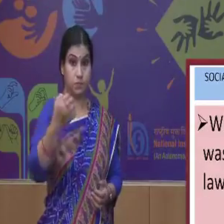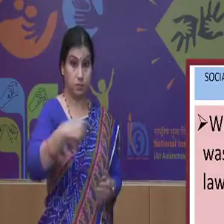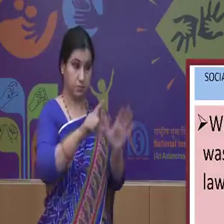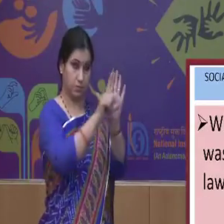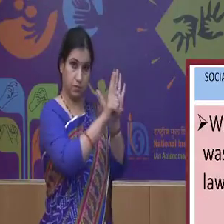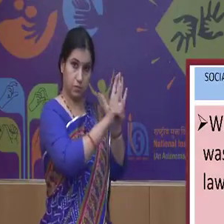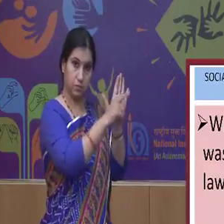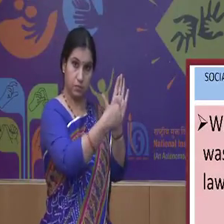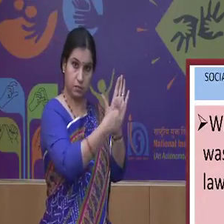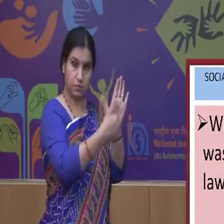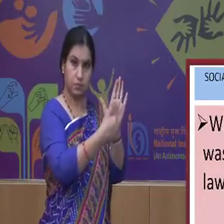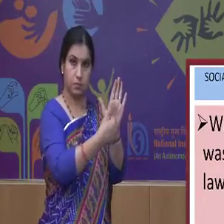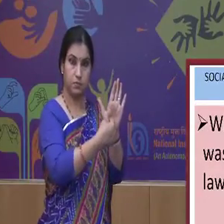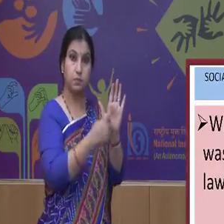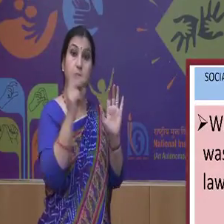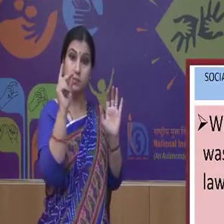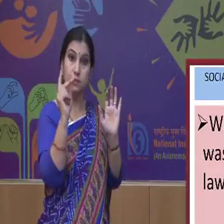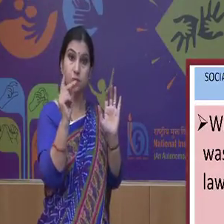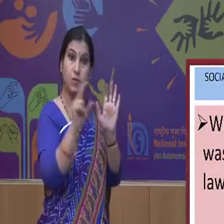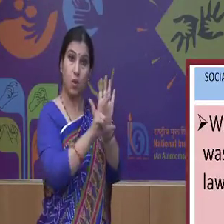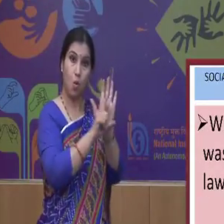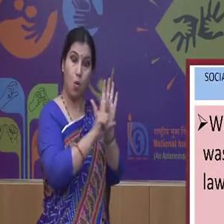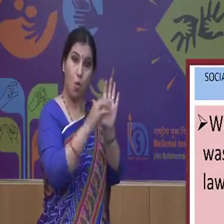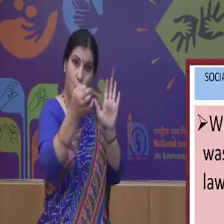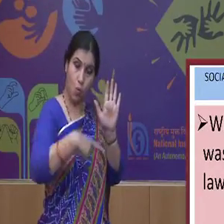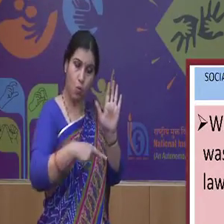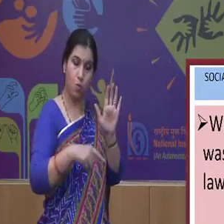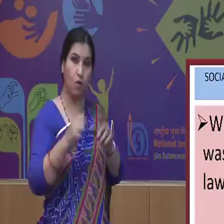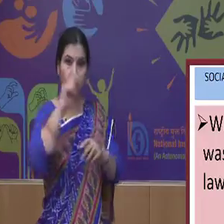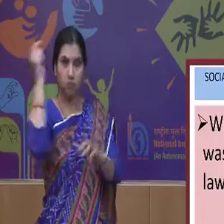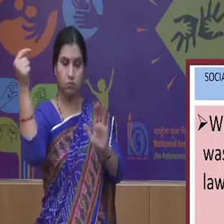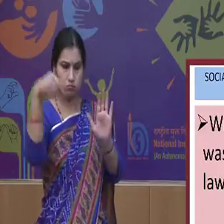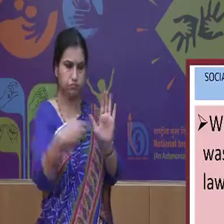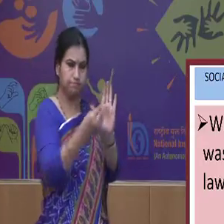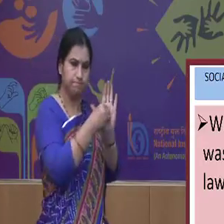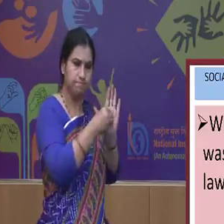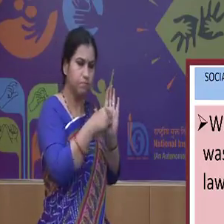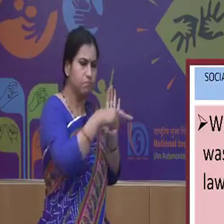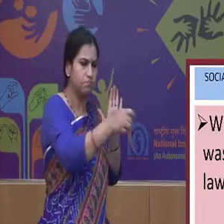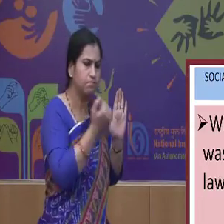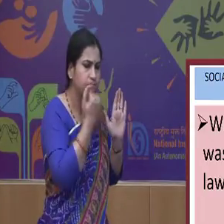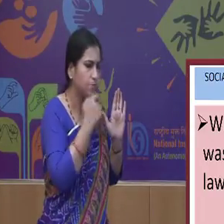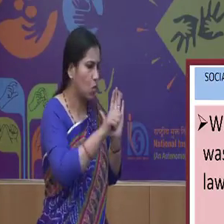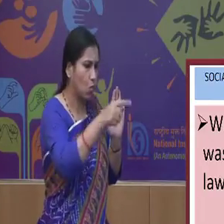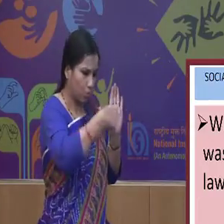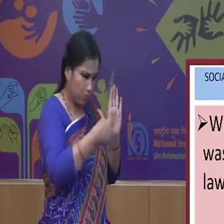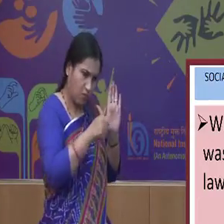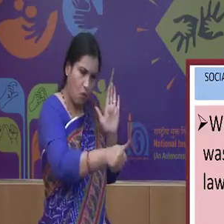The second new law, which was against the existing social evil practice, was widow